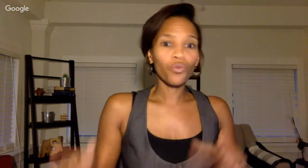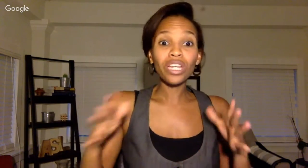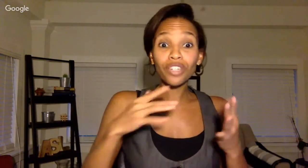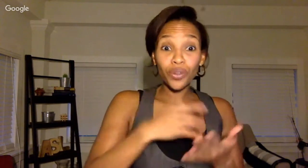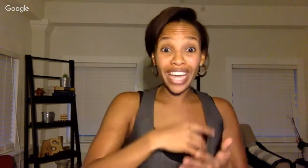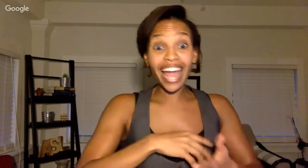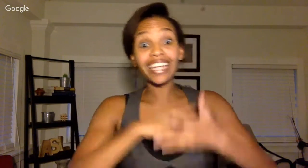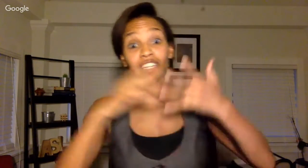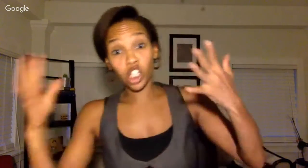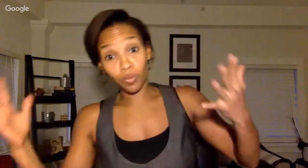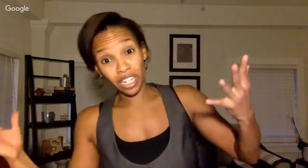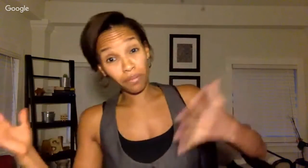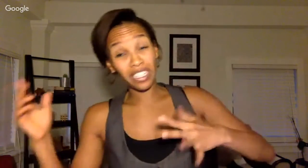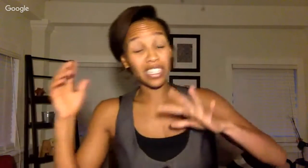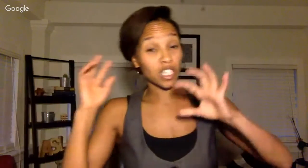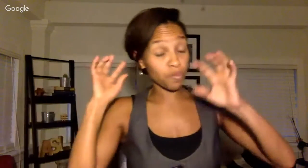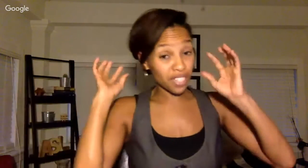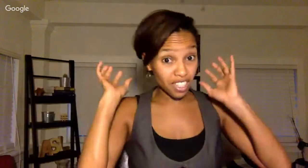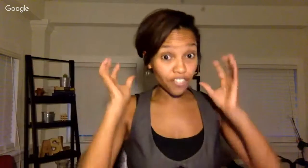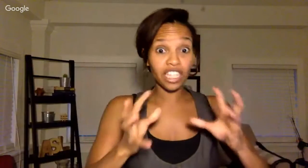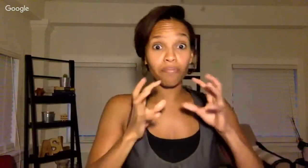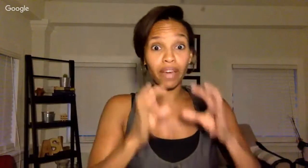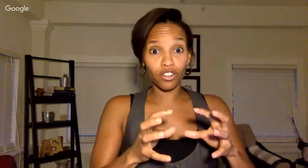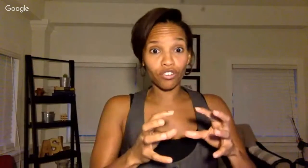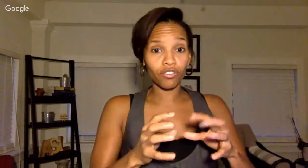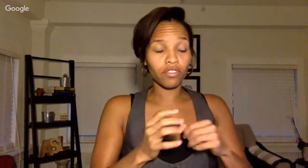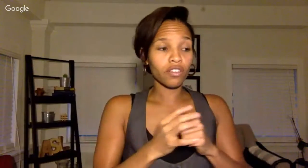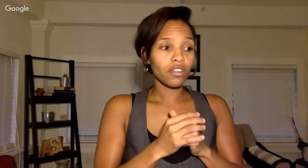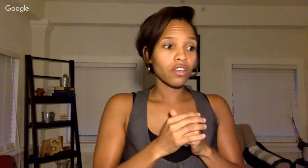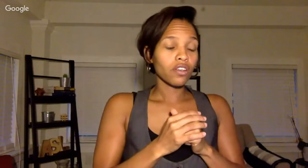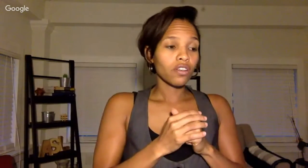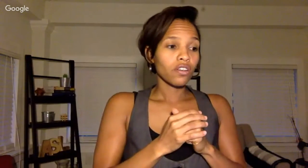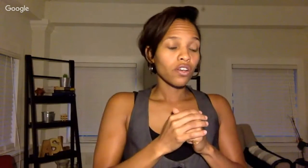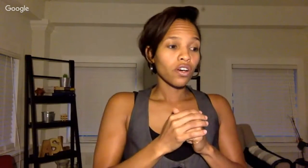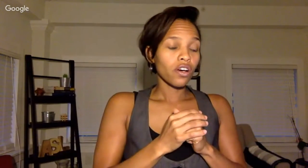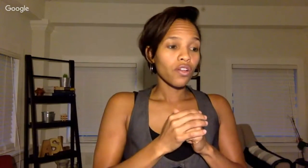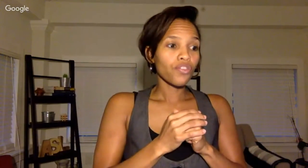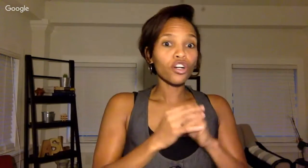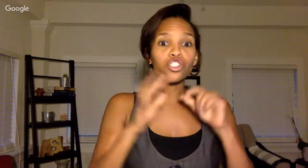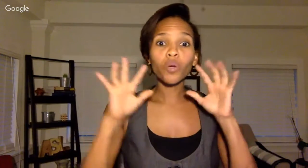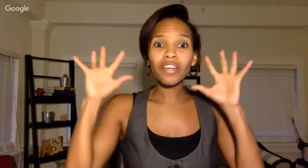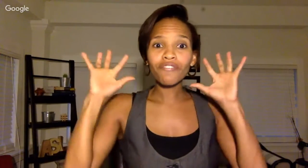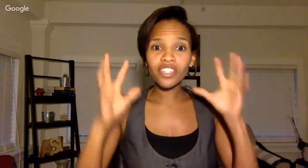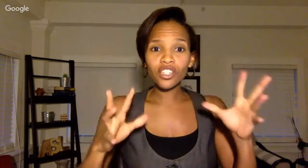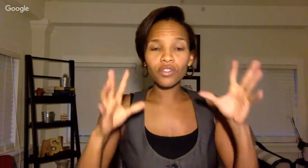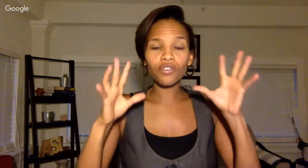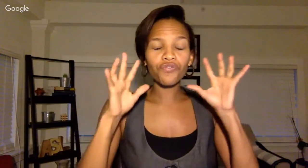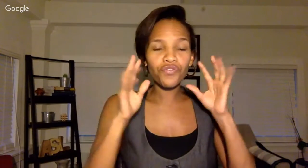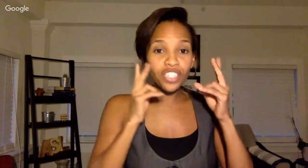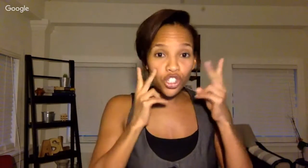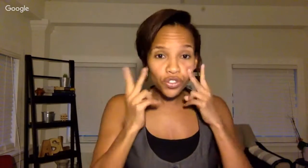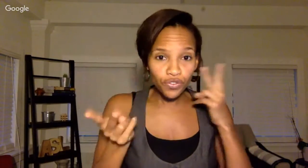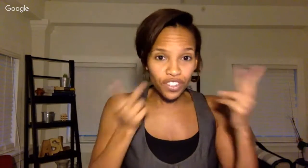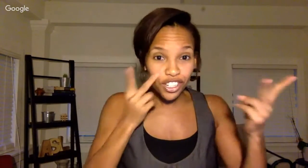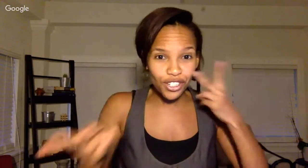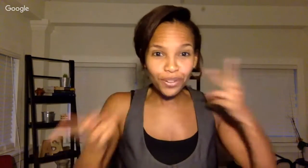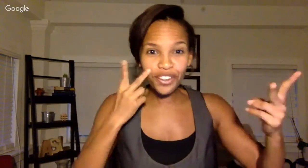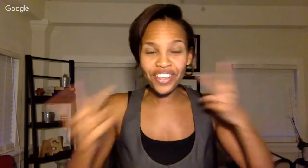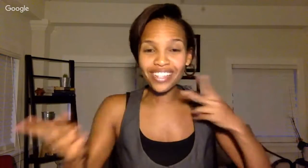really when doing any interpreting, but specifically medical, there are so many visual things that